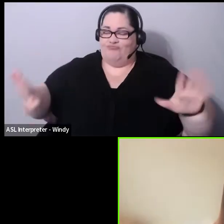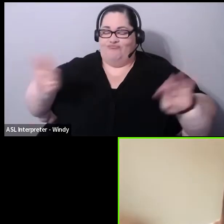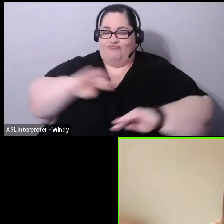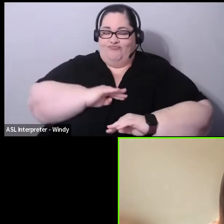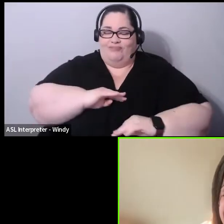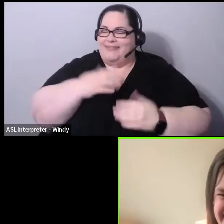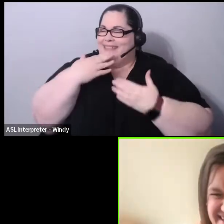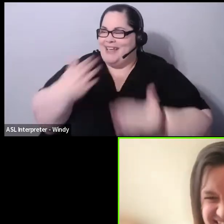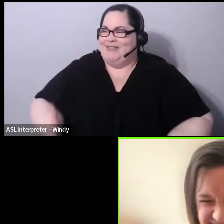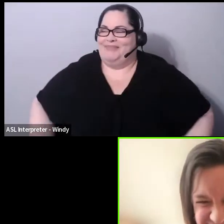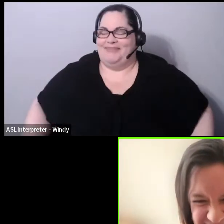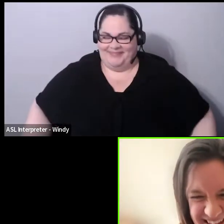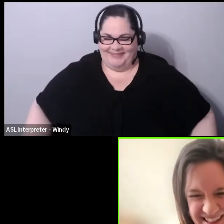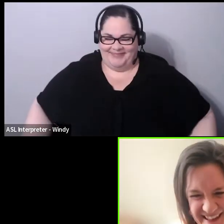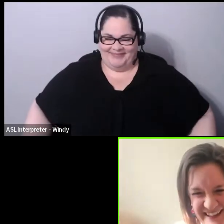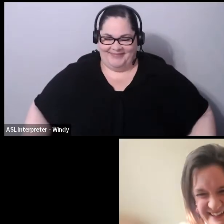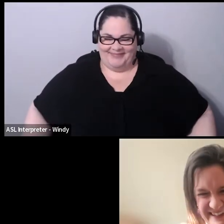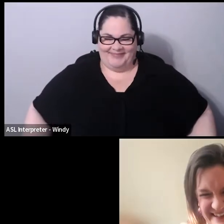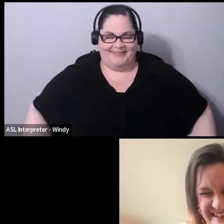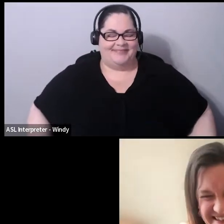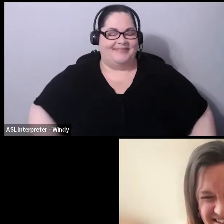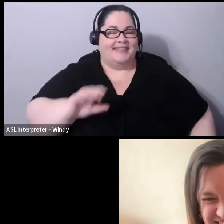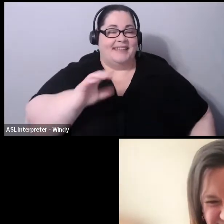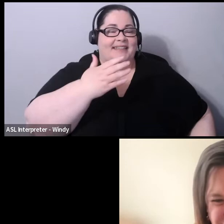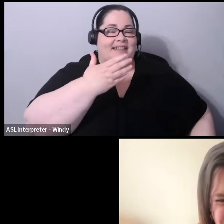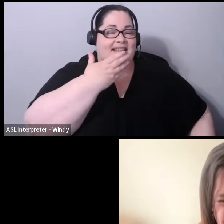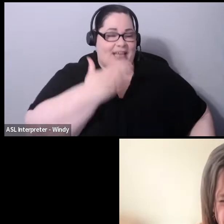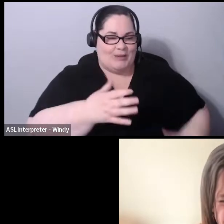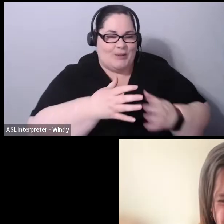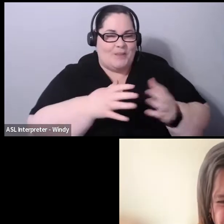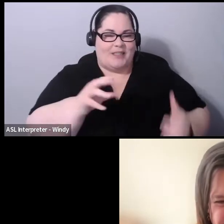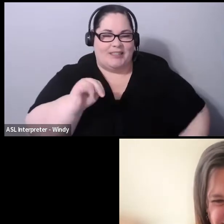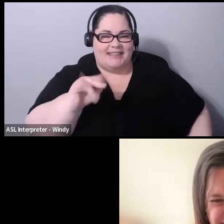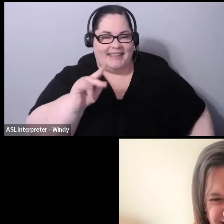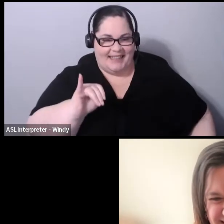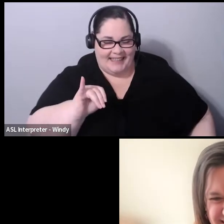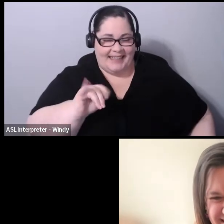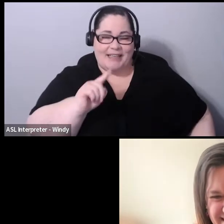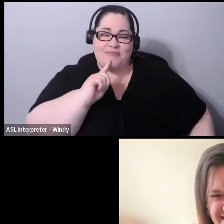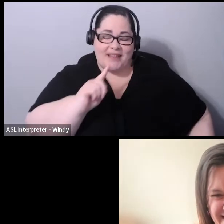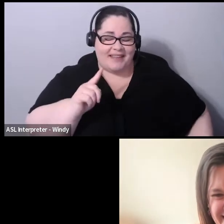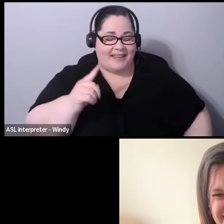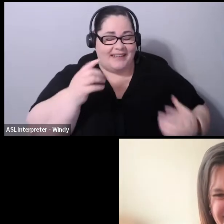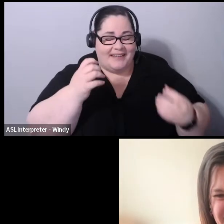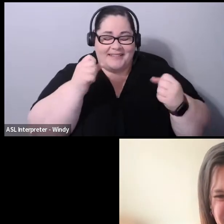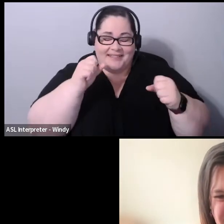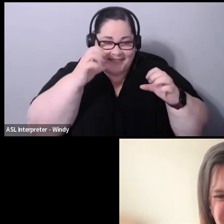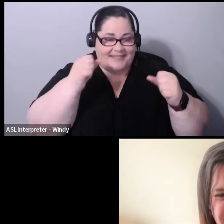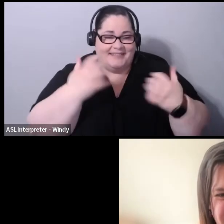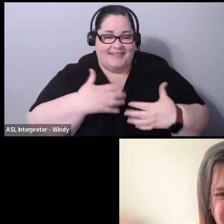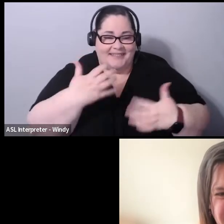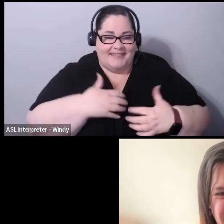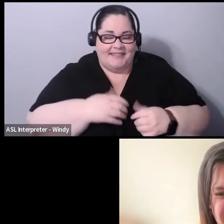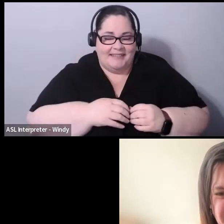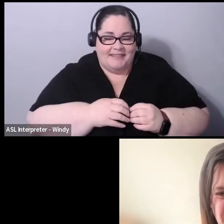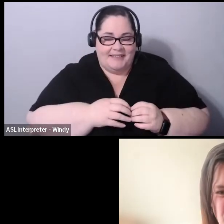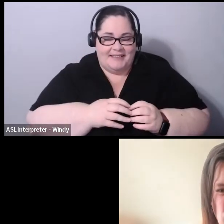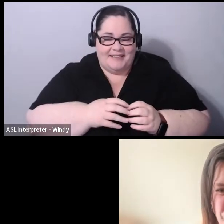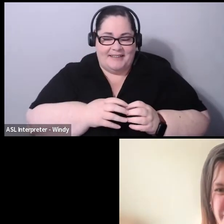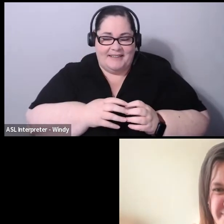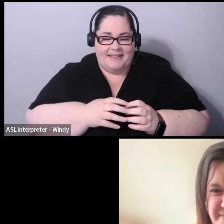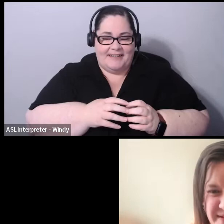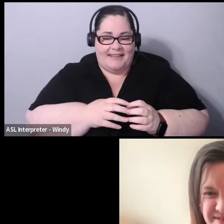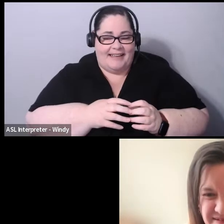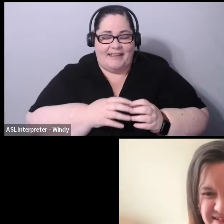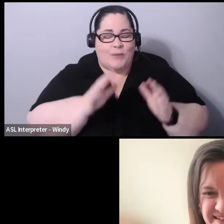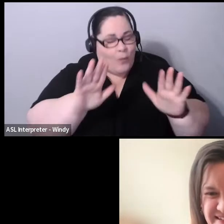Thank you. Thank you so much, Nikki. It's incredible to have